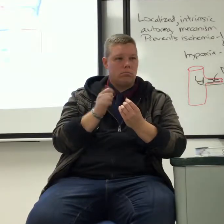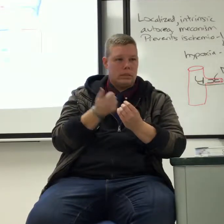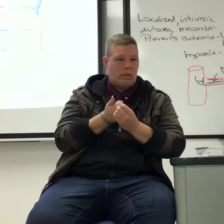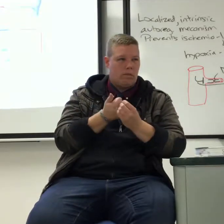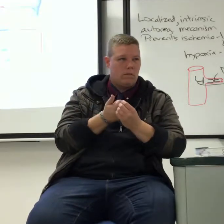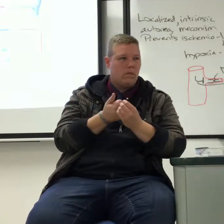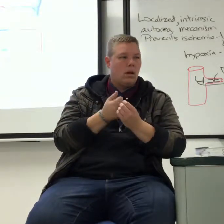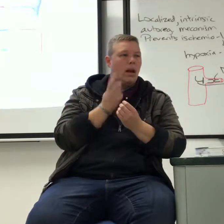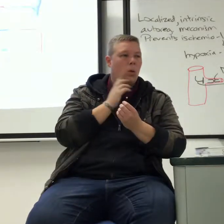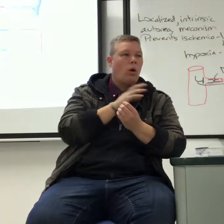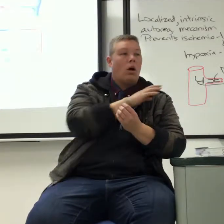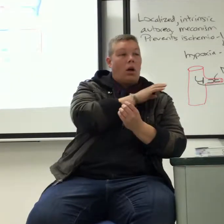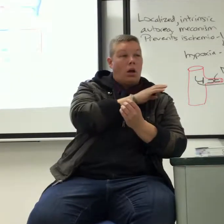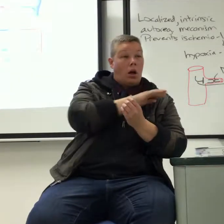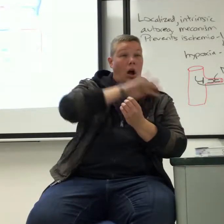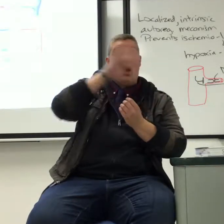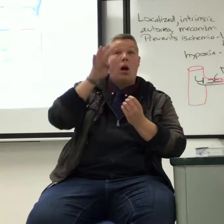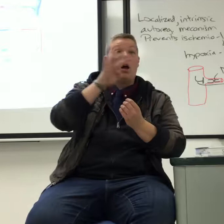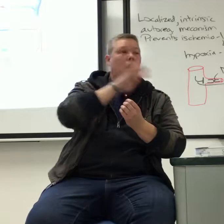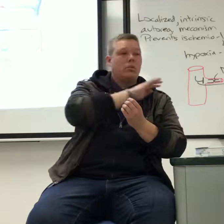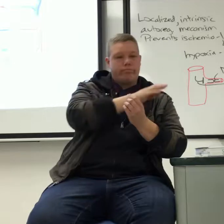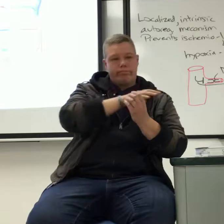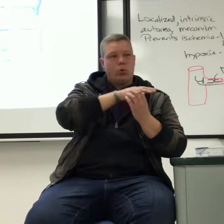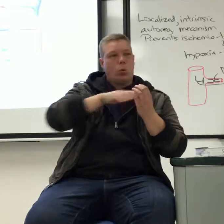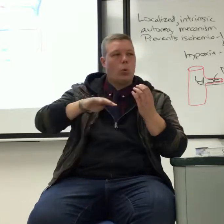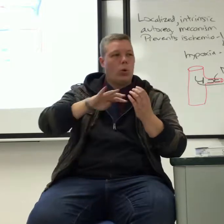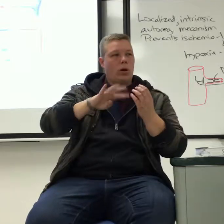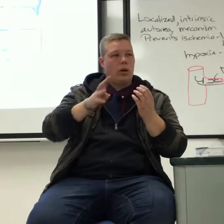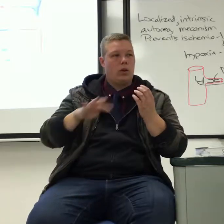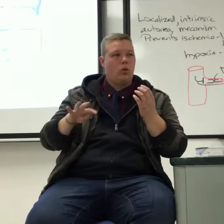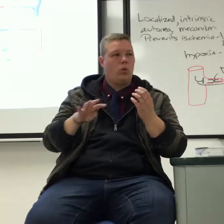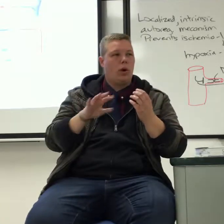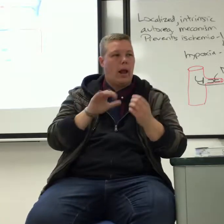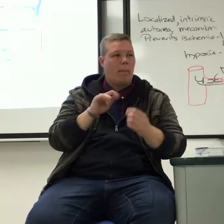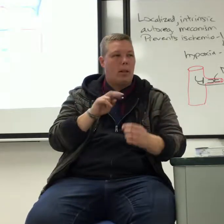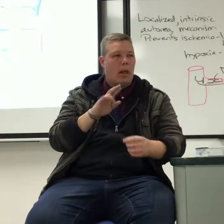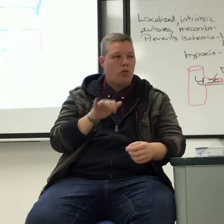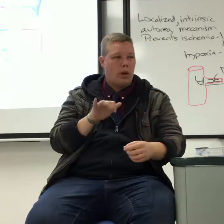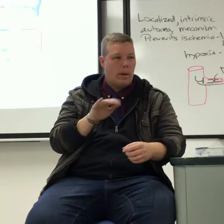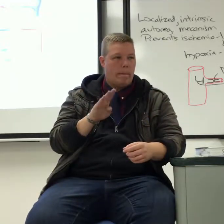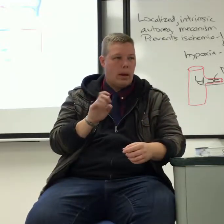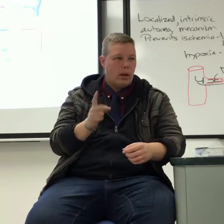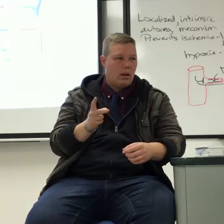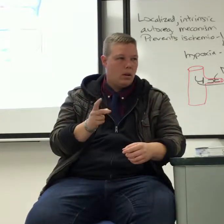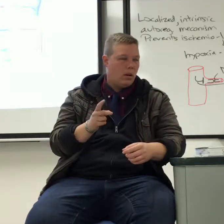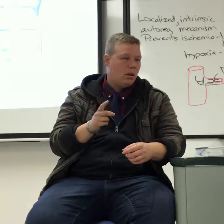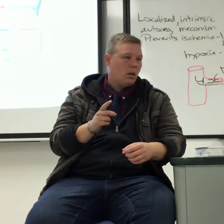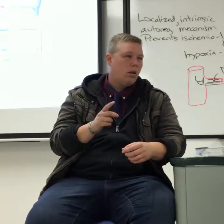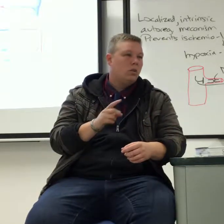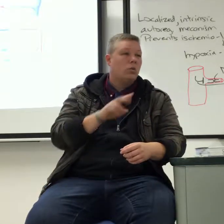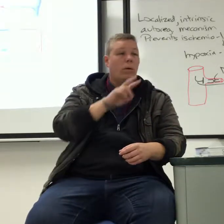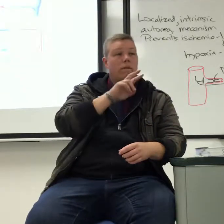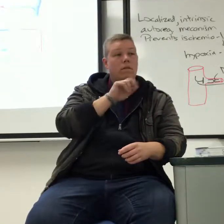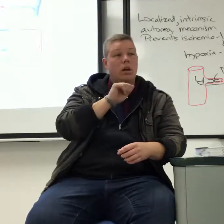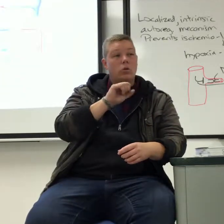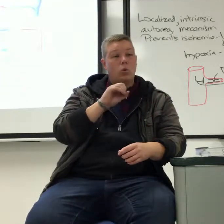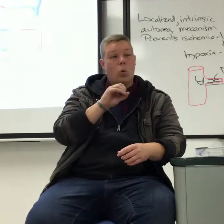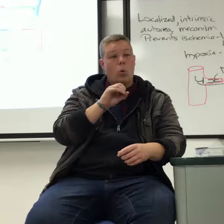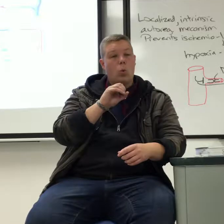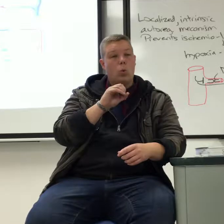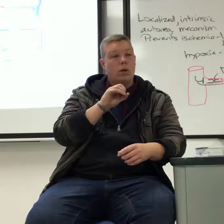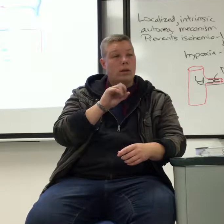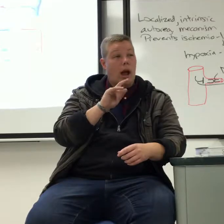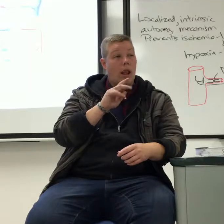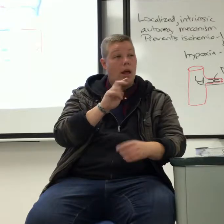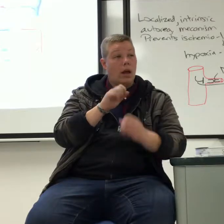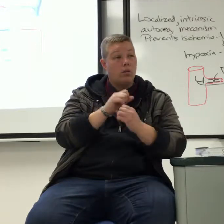the flow. So when you vasodilate, the process is restore flow, okay,